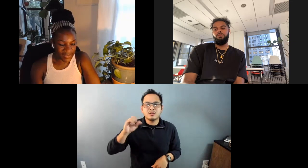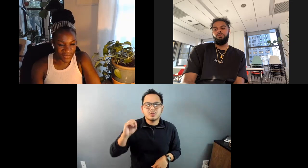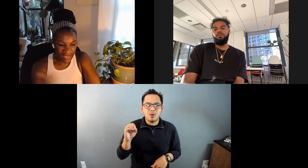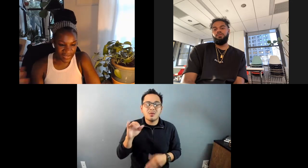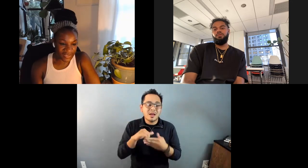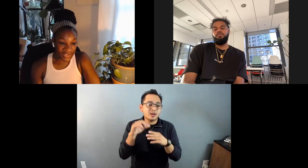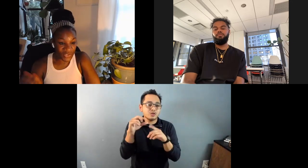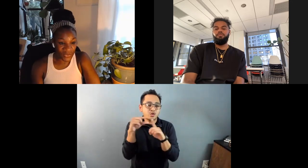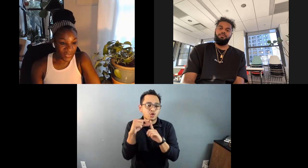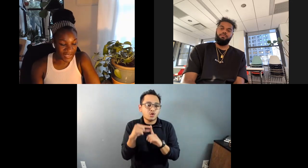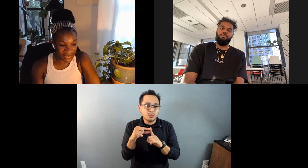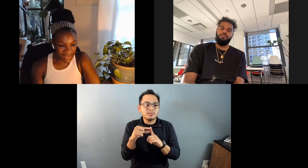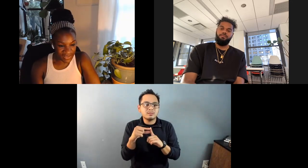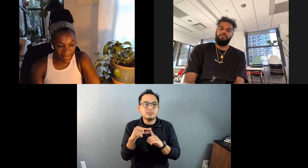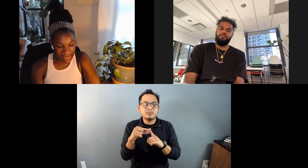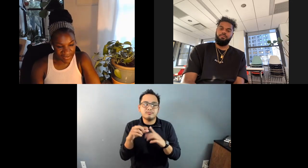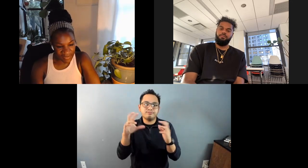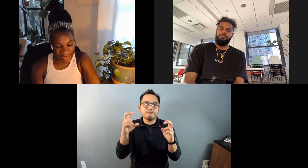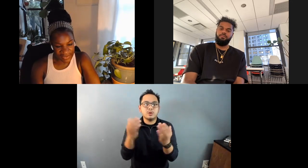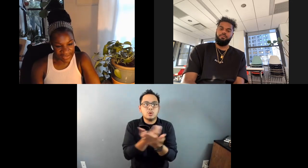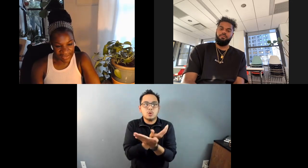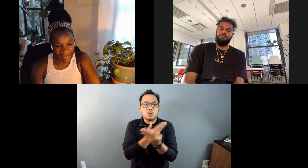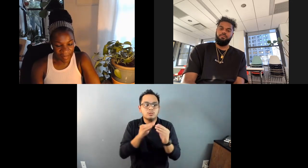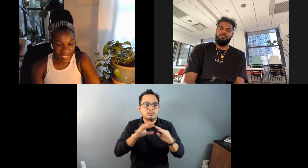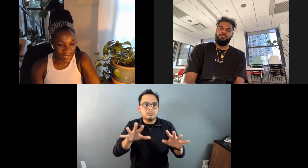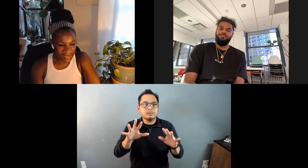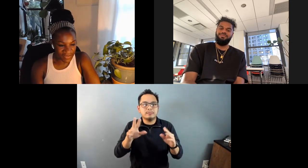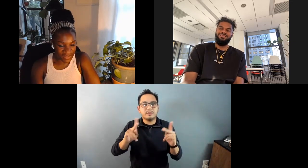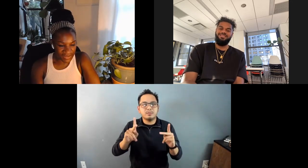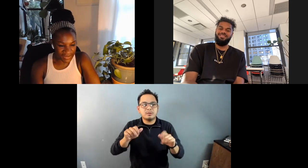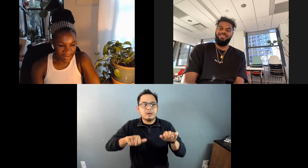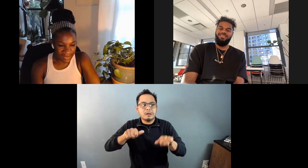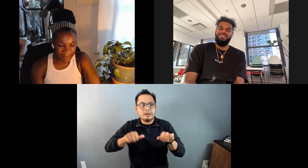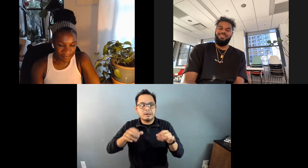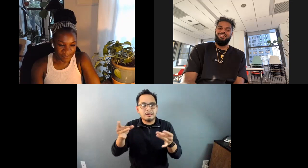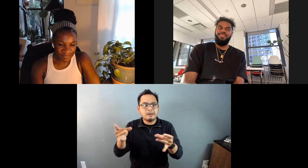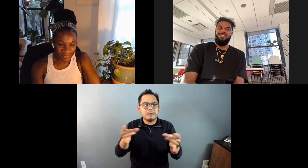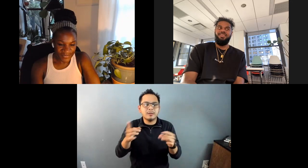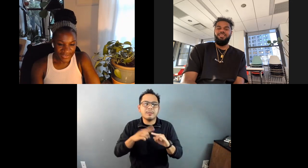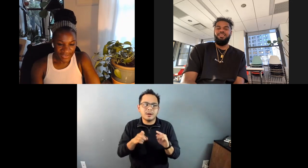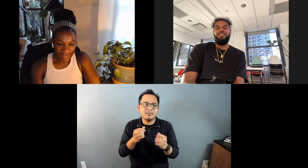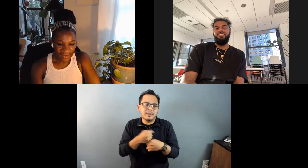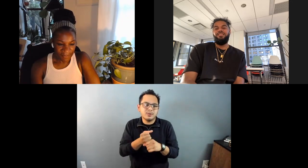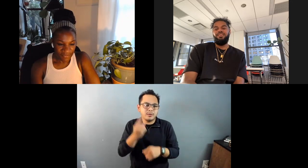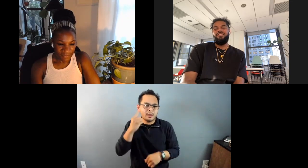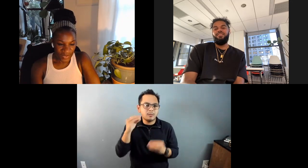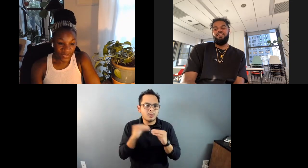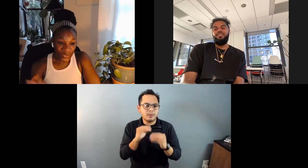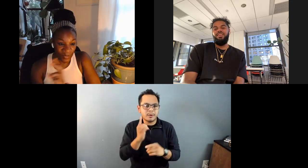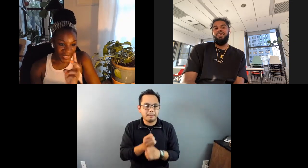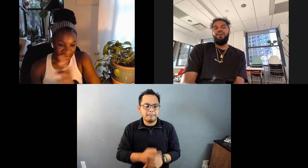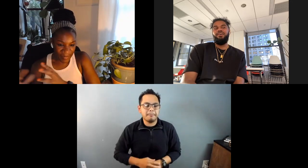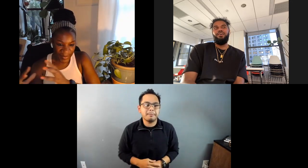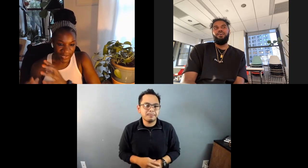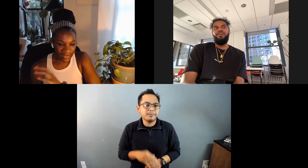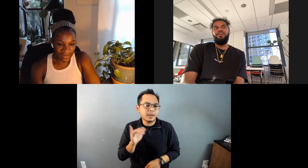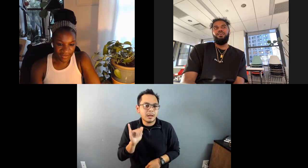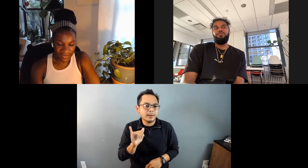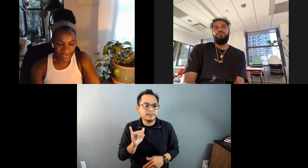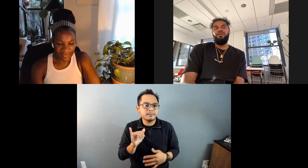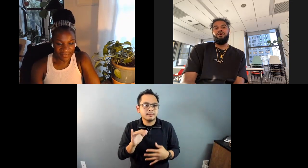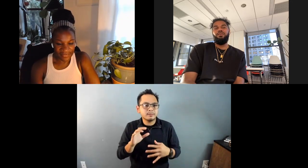the hood foreigners. Like that's if the Oh, borough that's had good. like a Yeah, yeah. that's what we would be probably, you know, outside of like Forest Hills and stuff. But